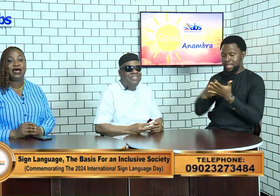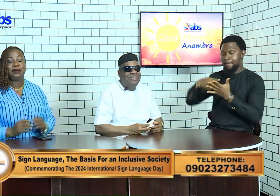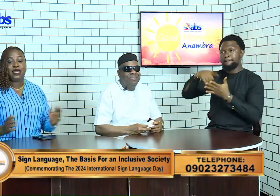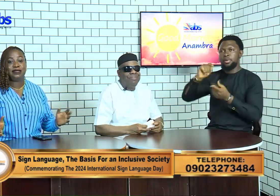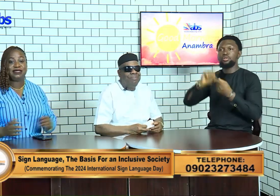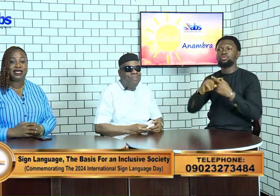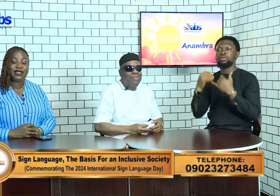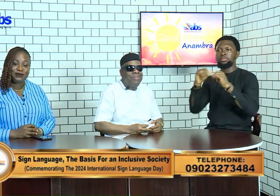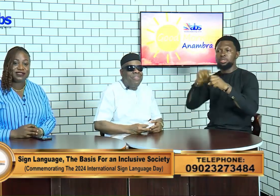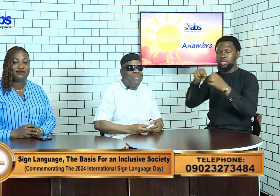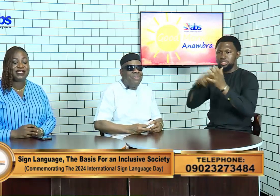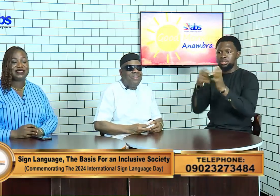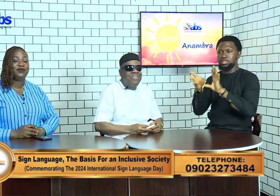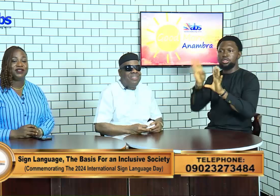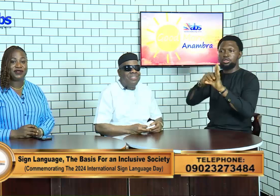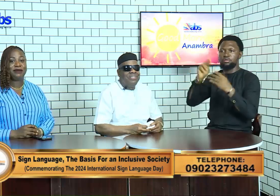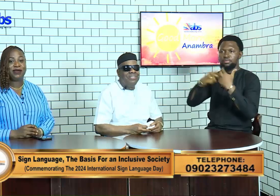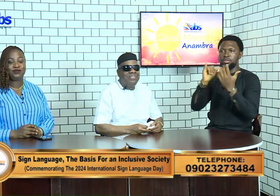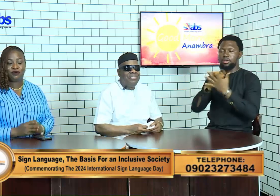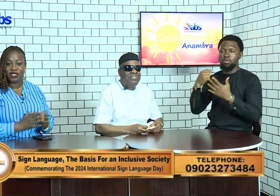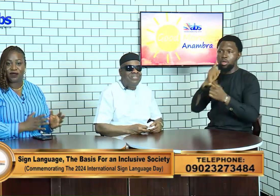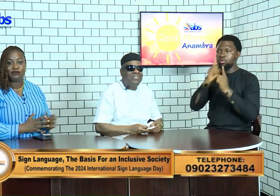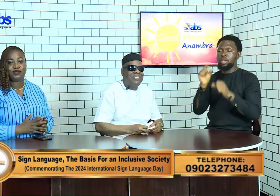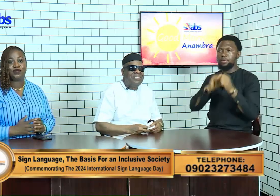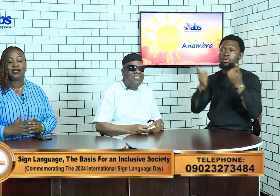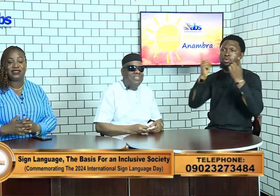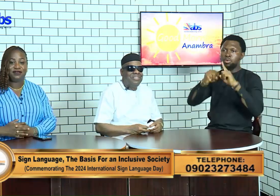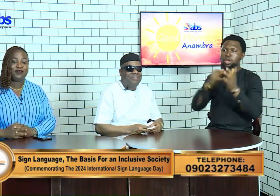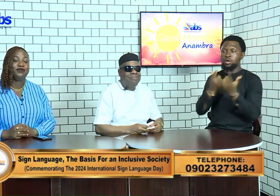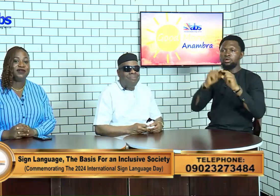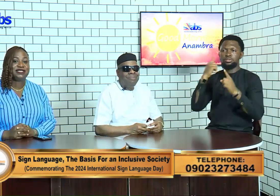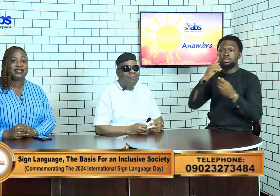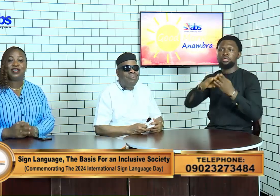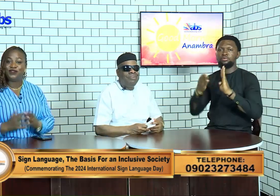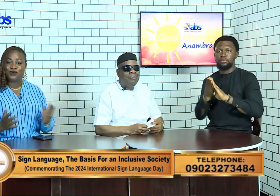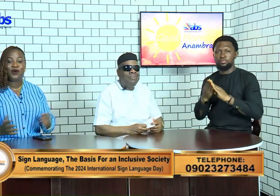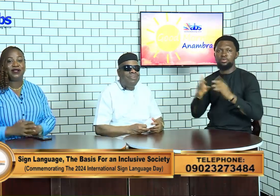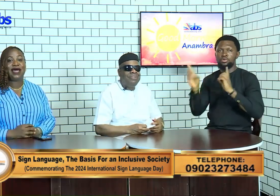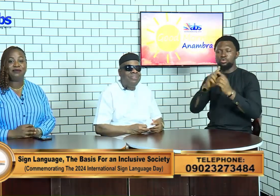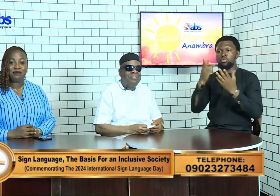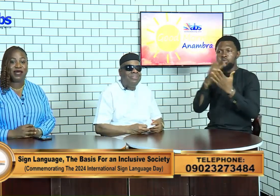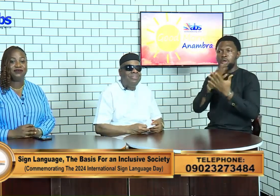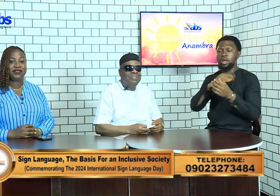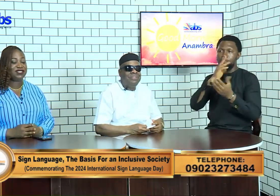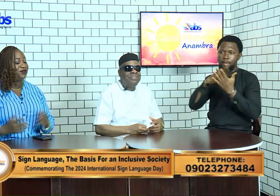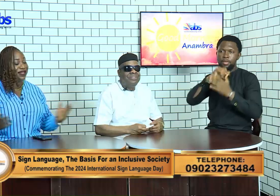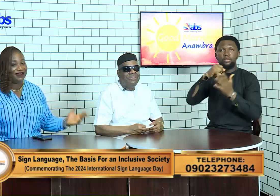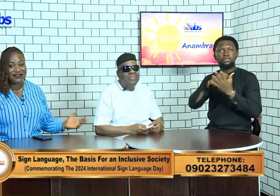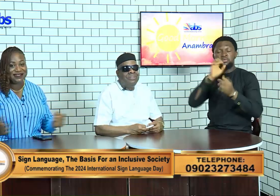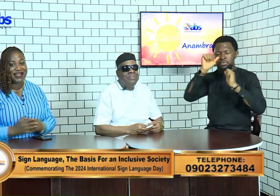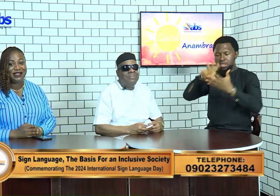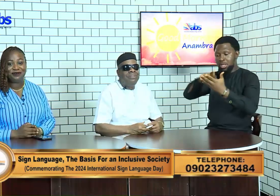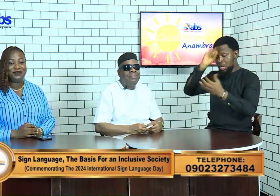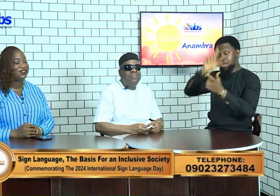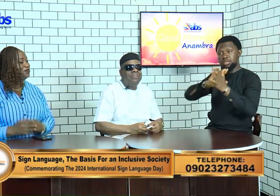in this inclusiveness that we are talking about when it comes to the deaf community. Do well and be part of it. If you can learn